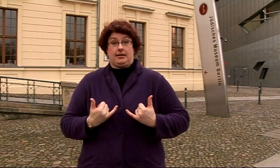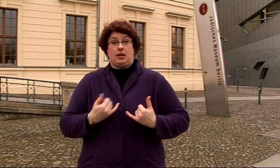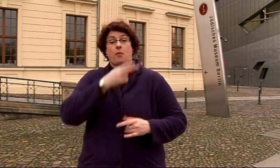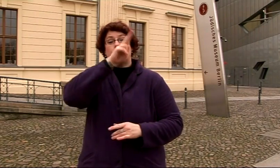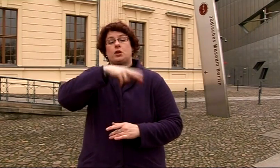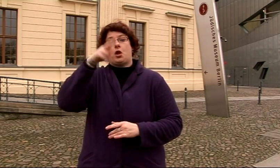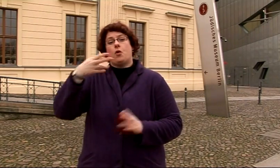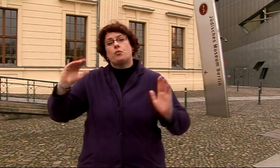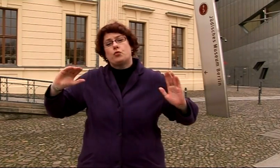institutions.